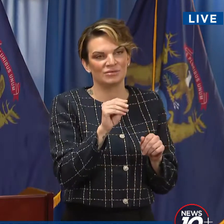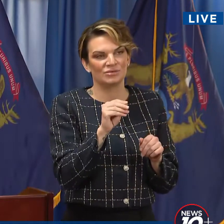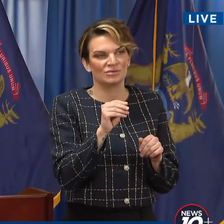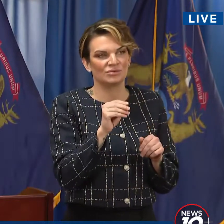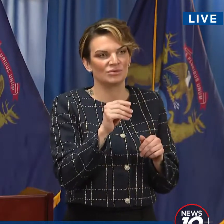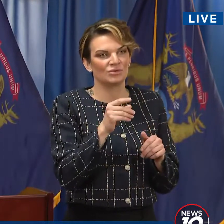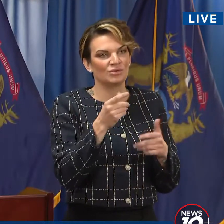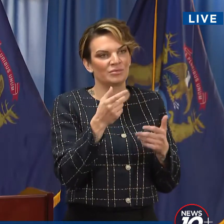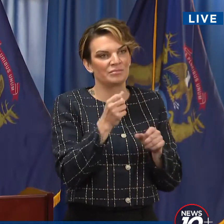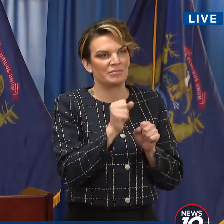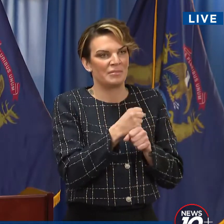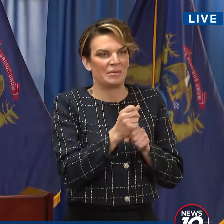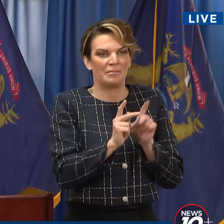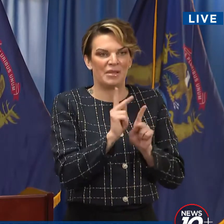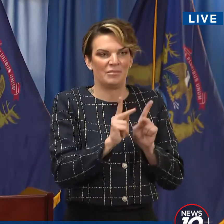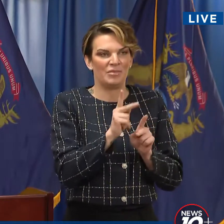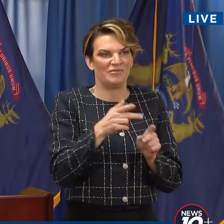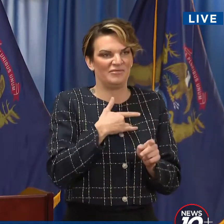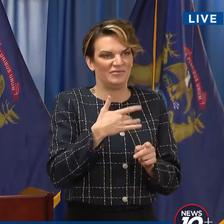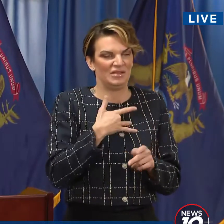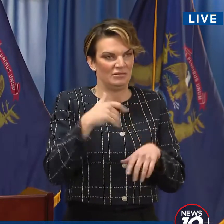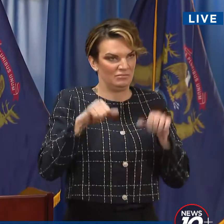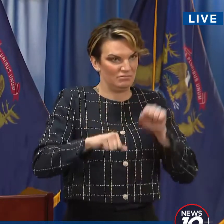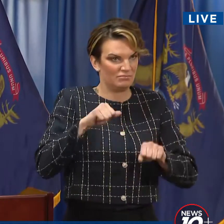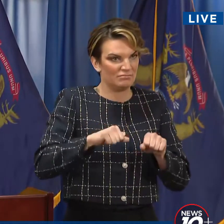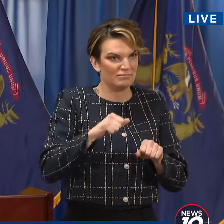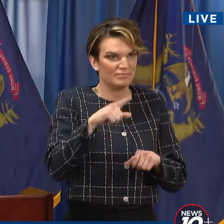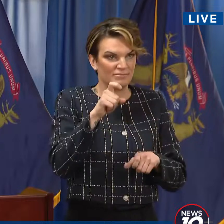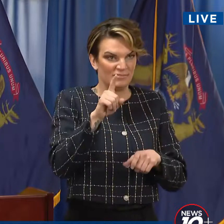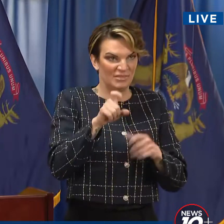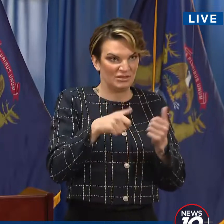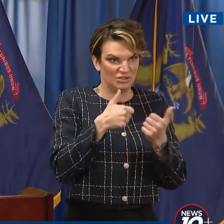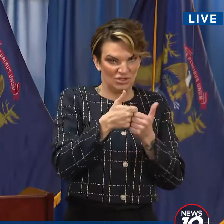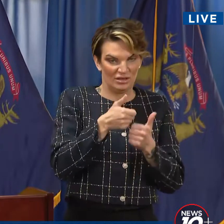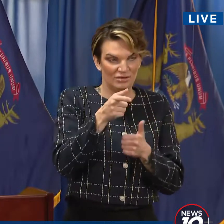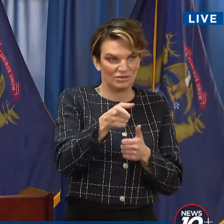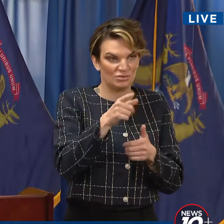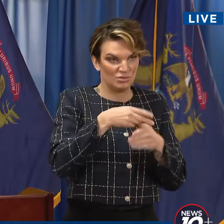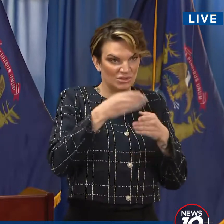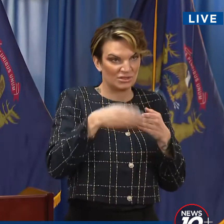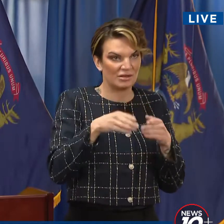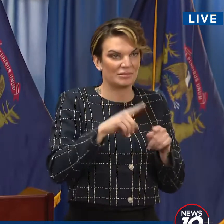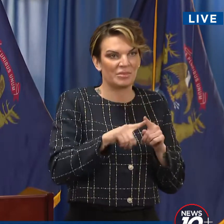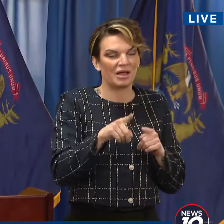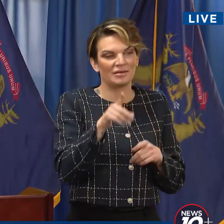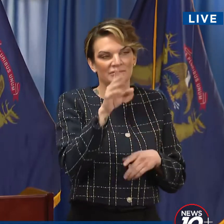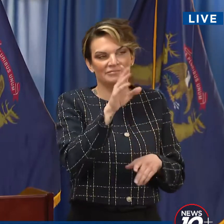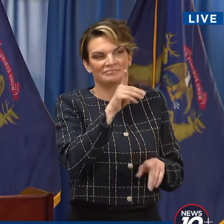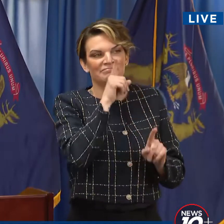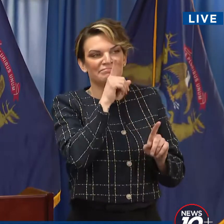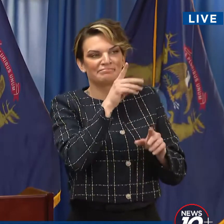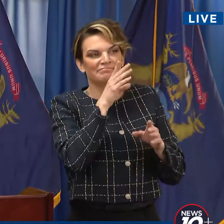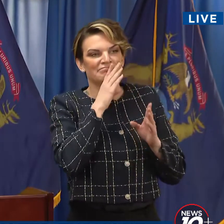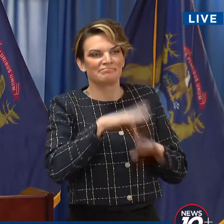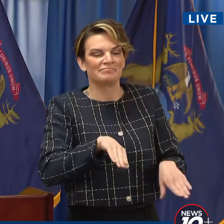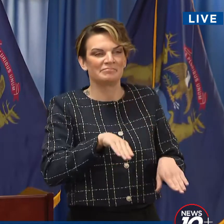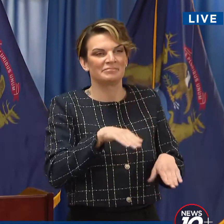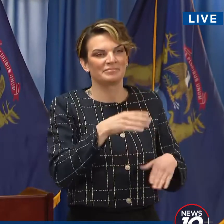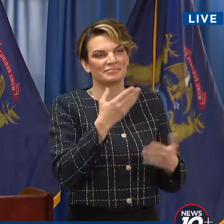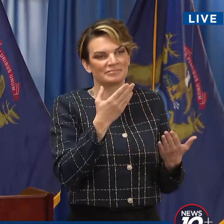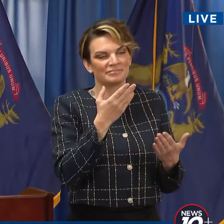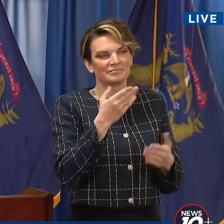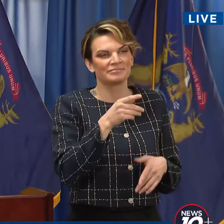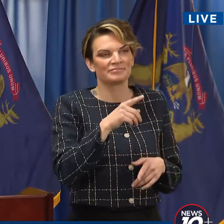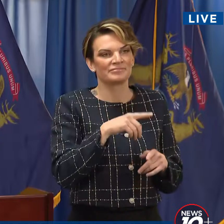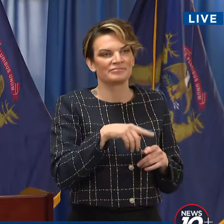lay seeds to challenge results in the future. And we, of course, didn't see that play out, but the way in which and the